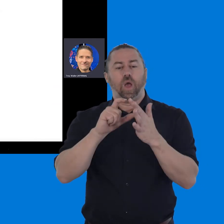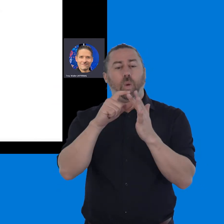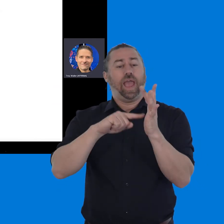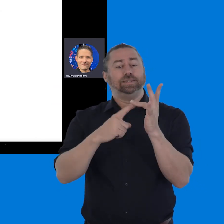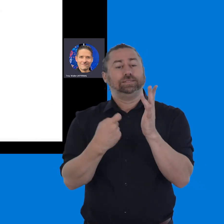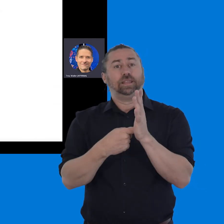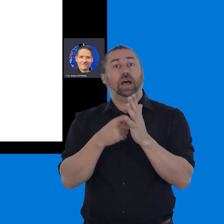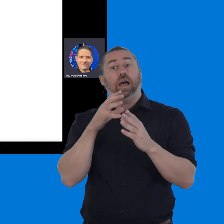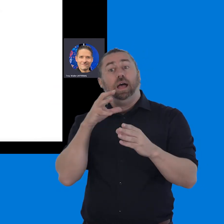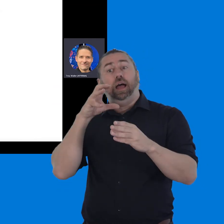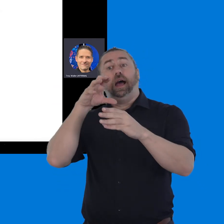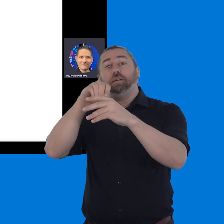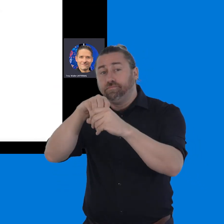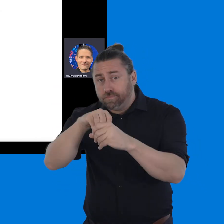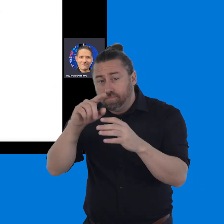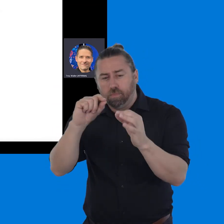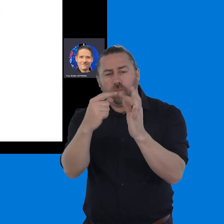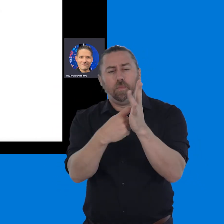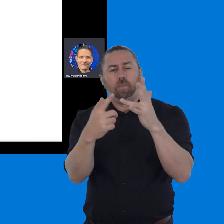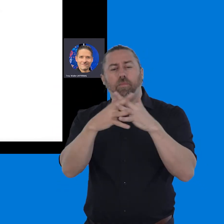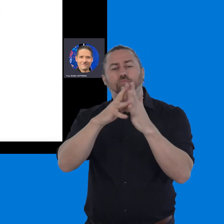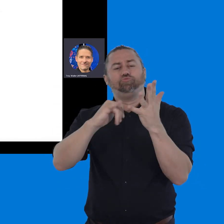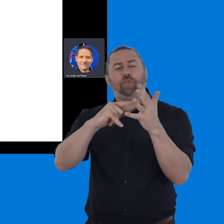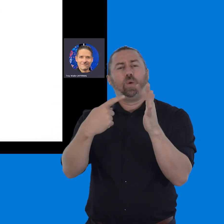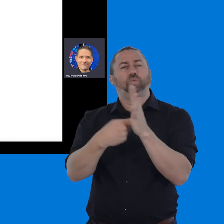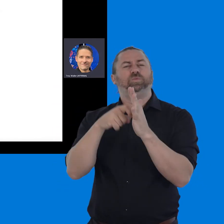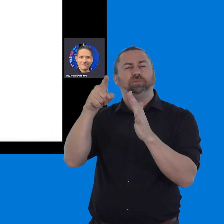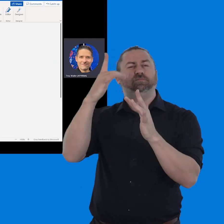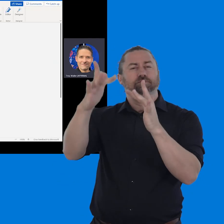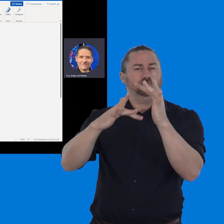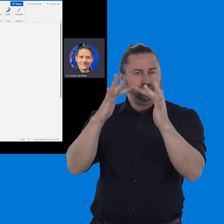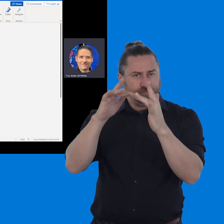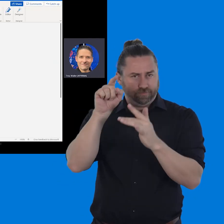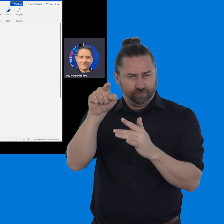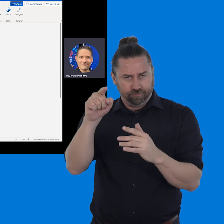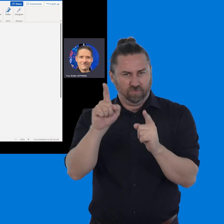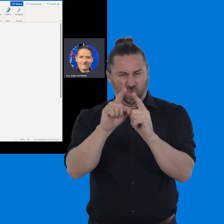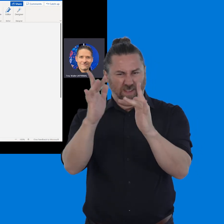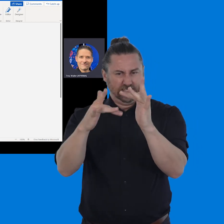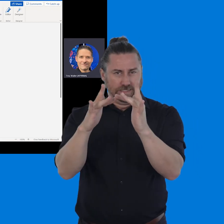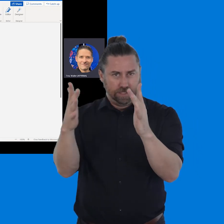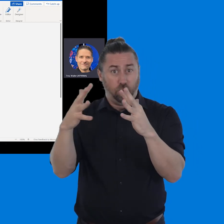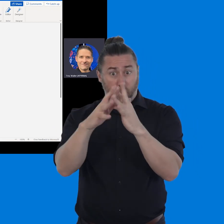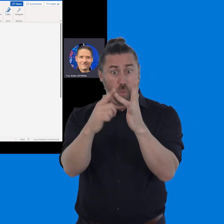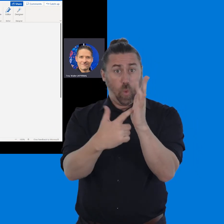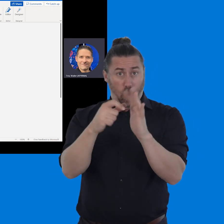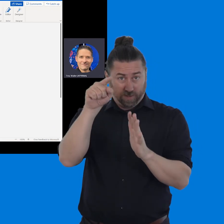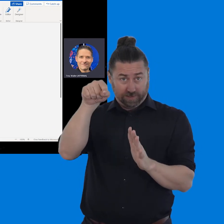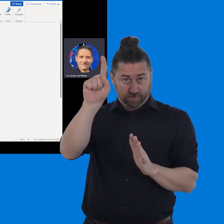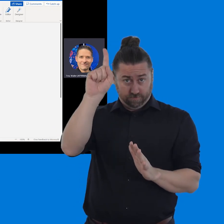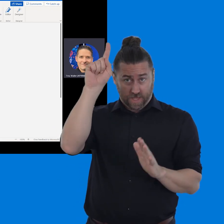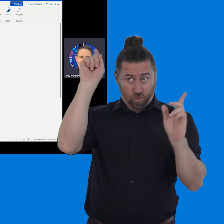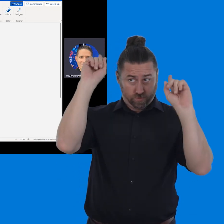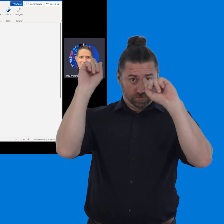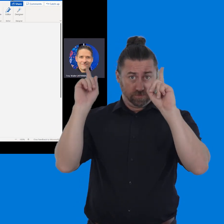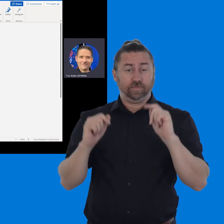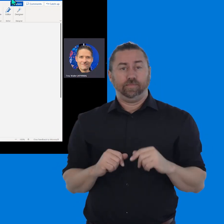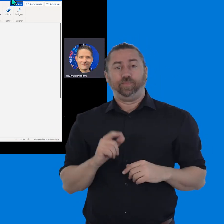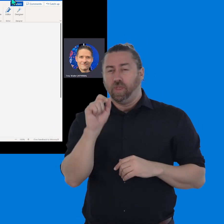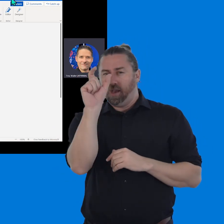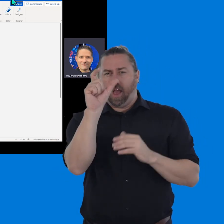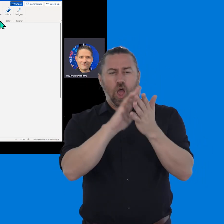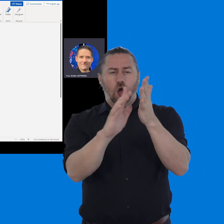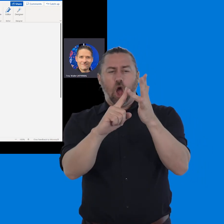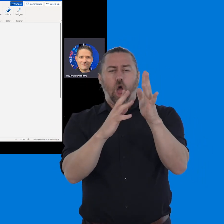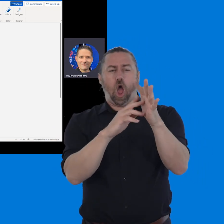Now, we've also built Editor into the browser. So let me show you what that looks like. So here I am in Word in the browser, okay? And I've